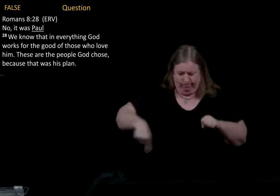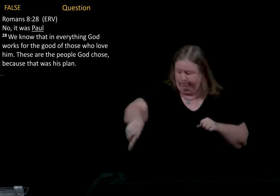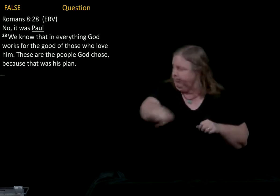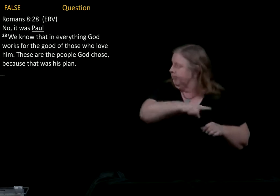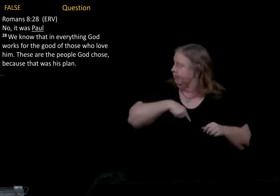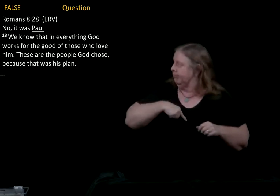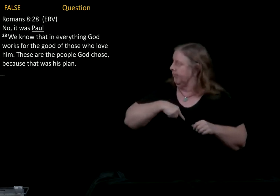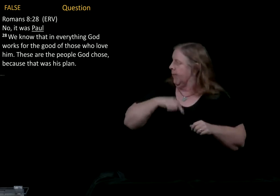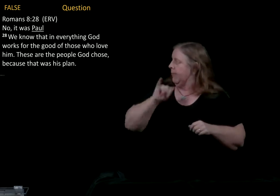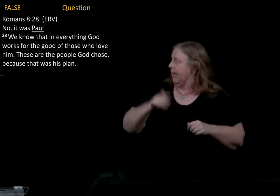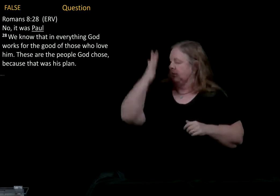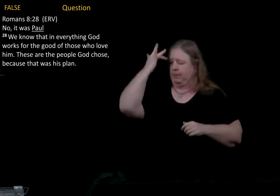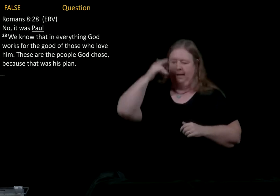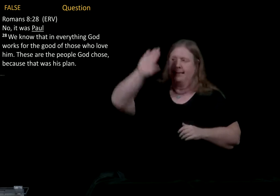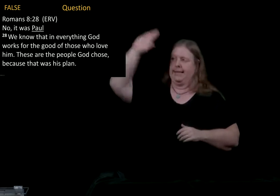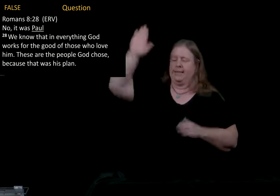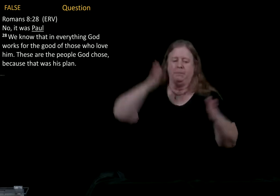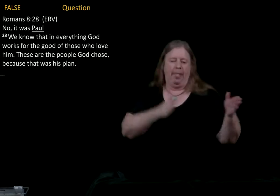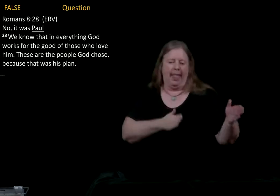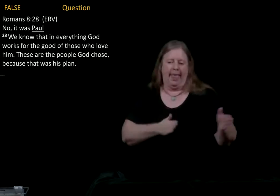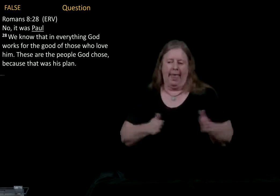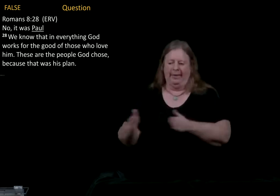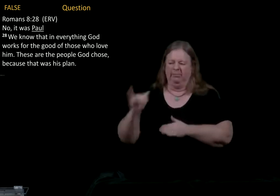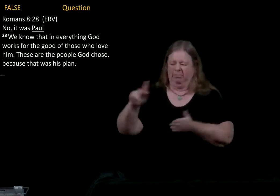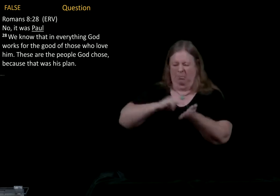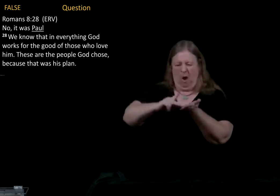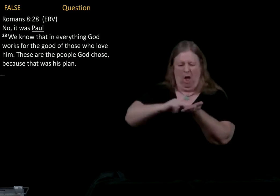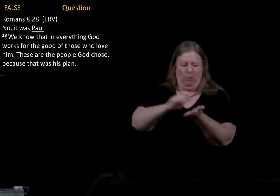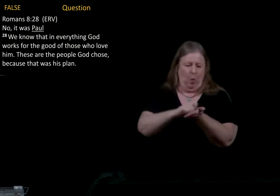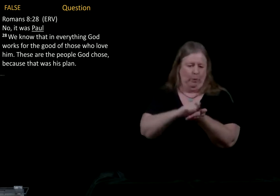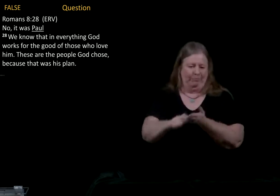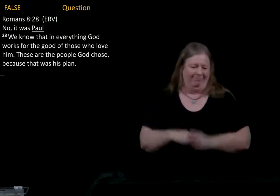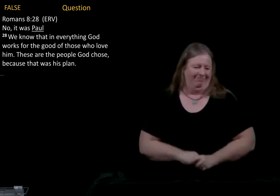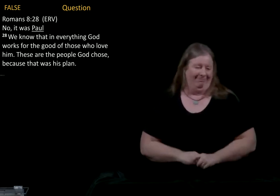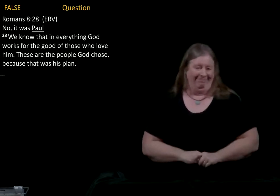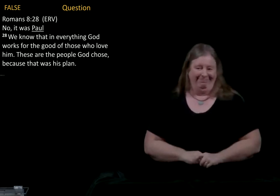Those people God chose because that was His plan. Paul wrote that.